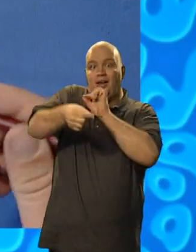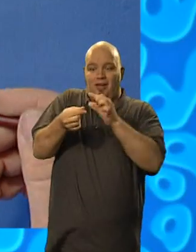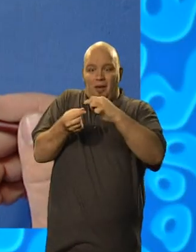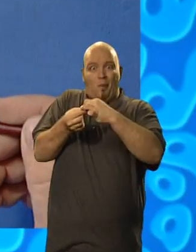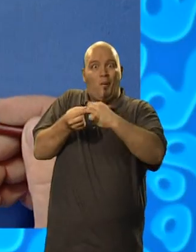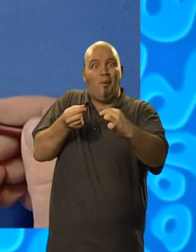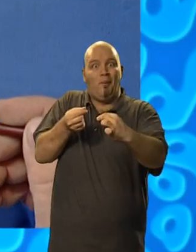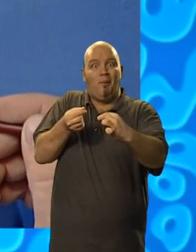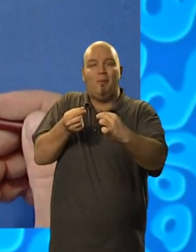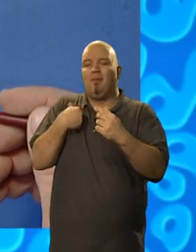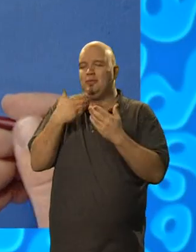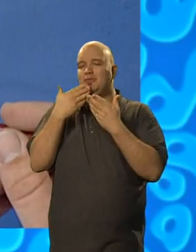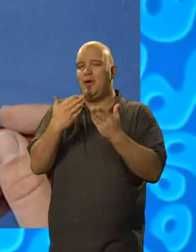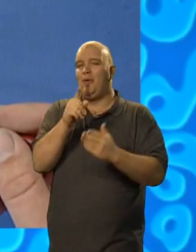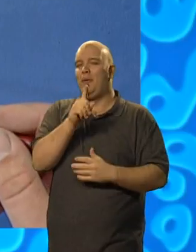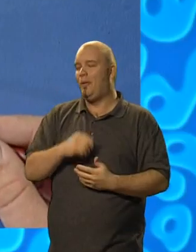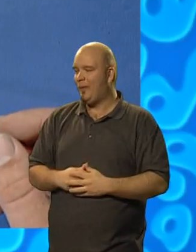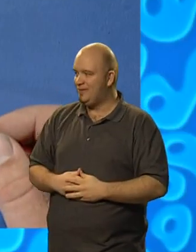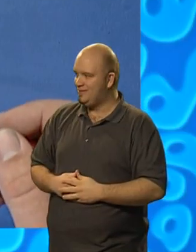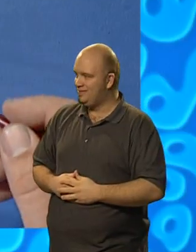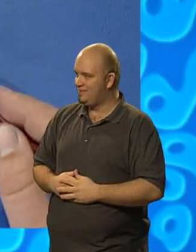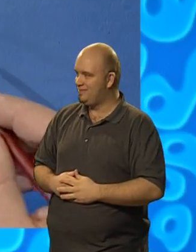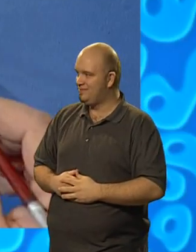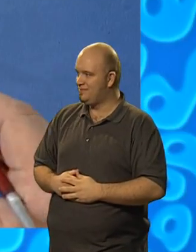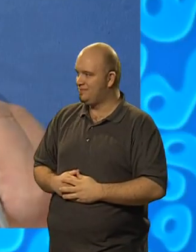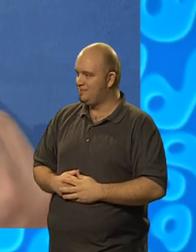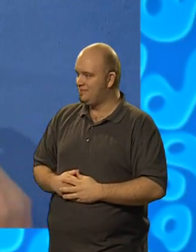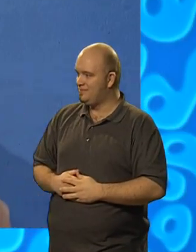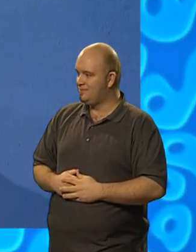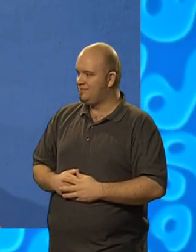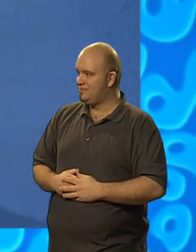turn it round and draw with this end. Look, I'll show you.